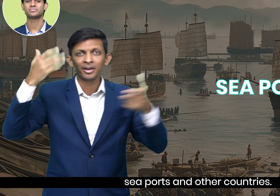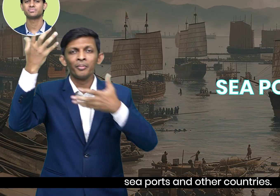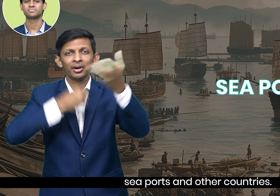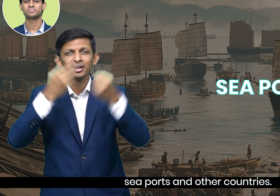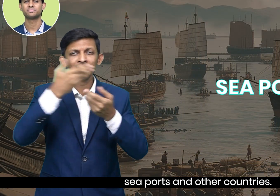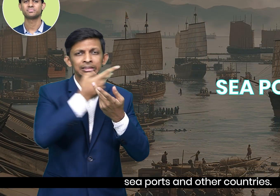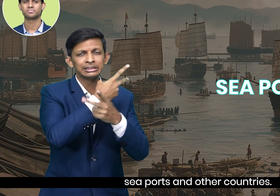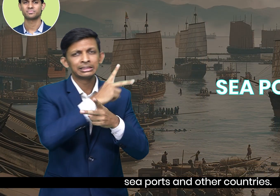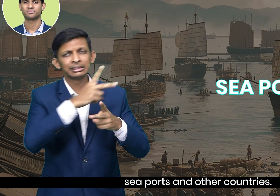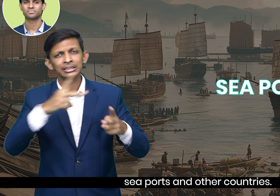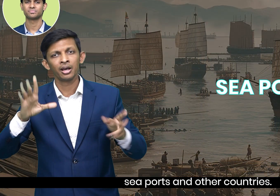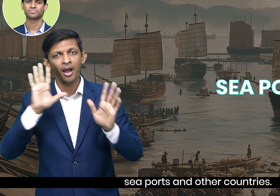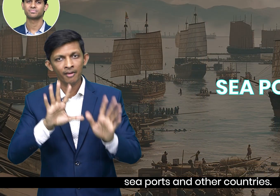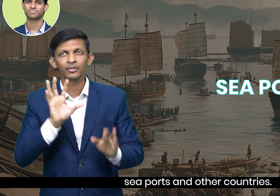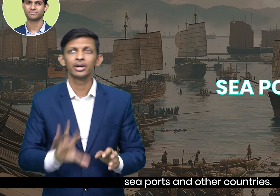countries.